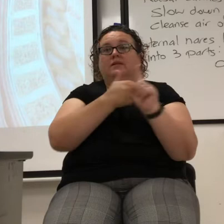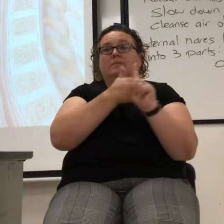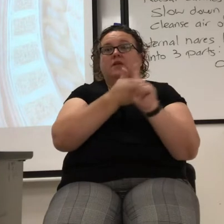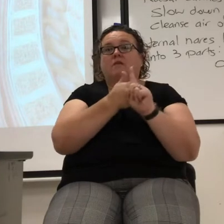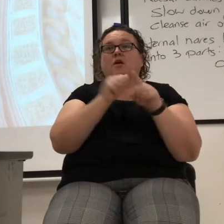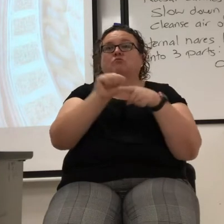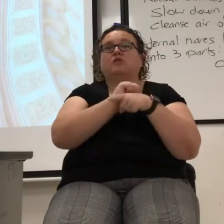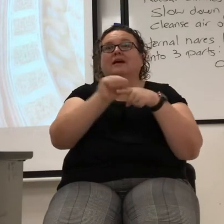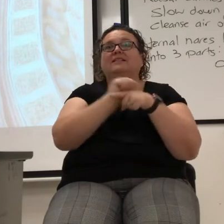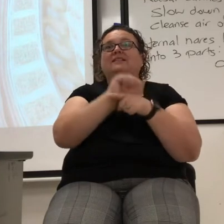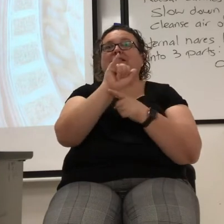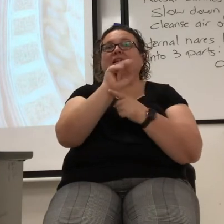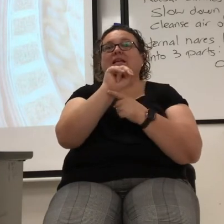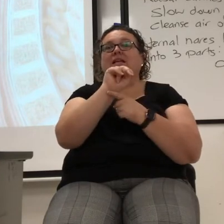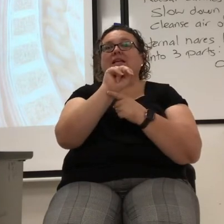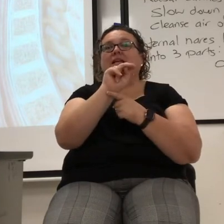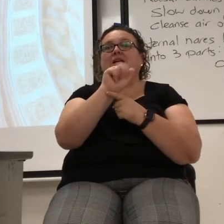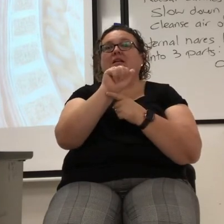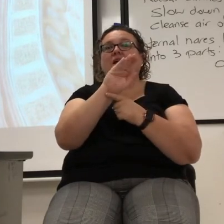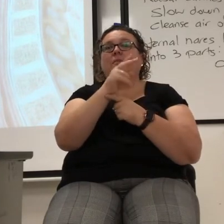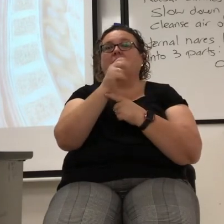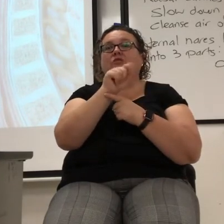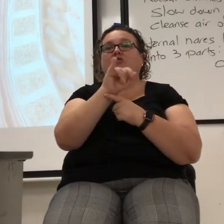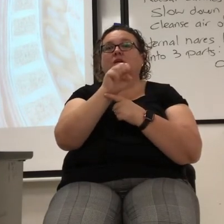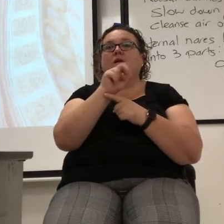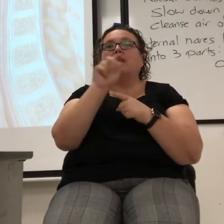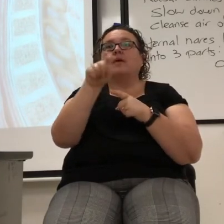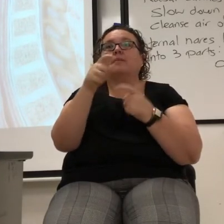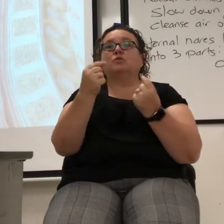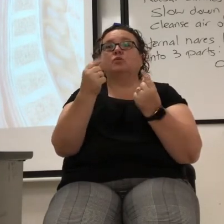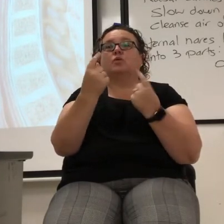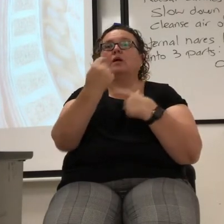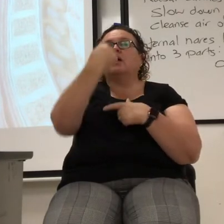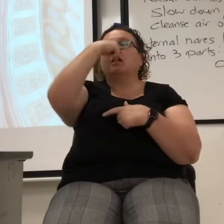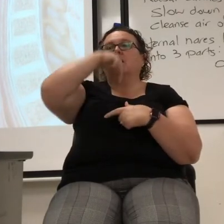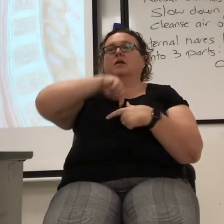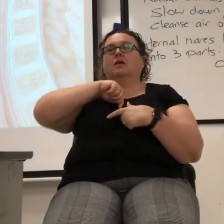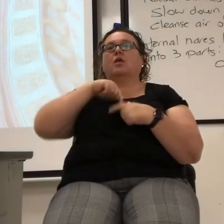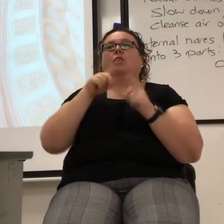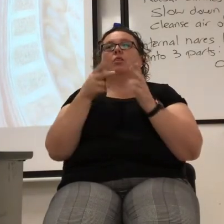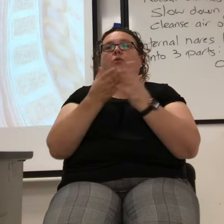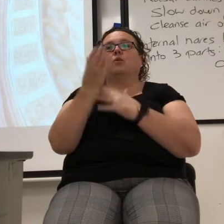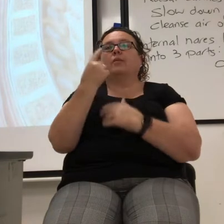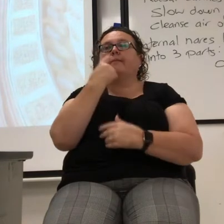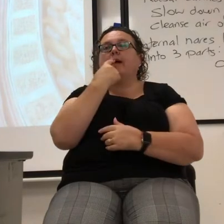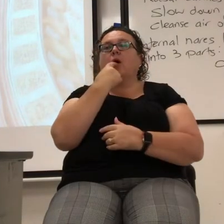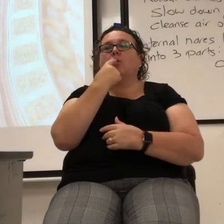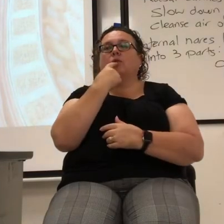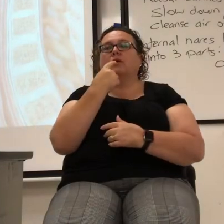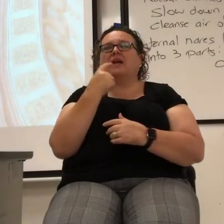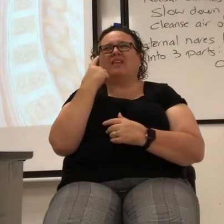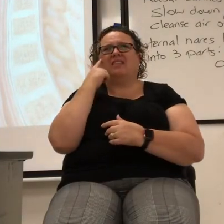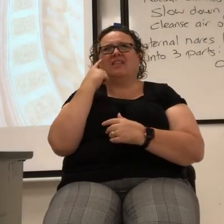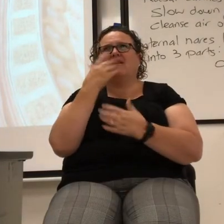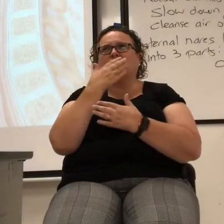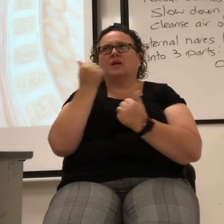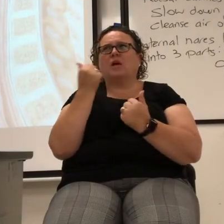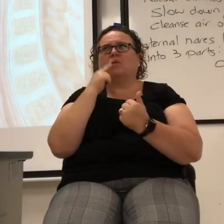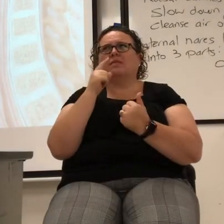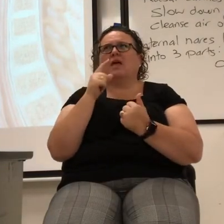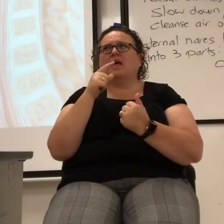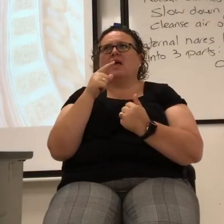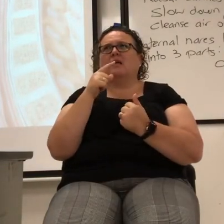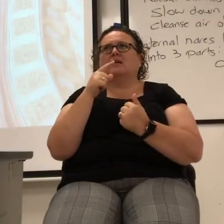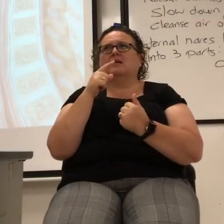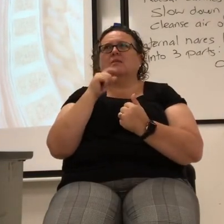they have to intubate through the mouth. And they take I forget what that metal blade is called. And you have to